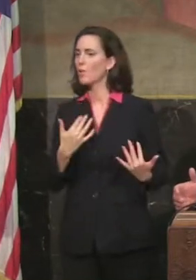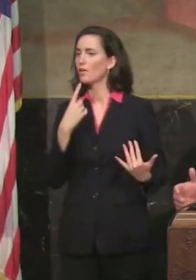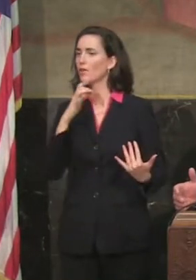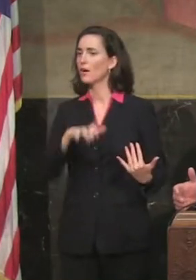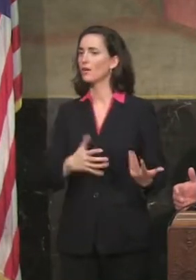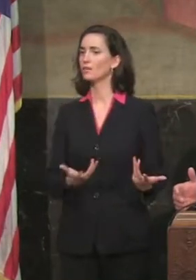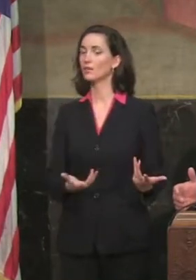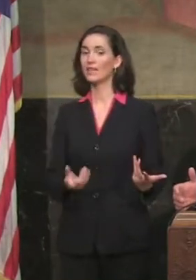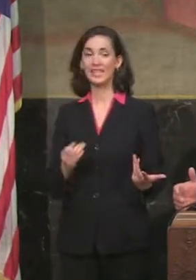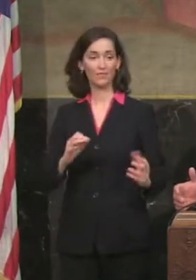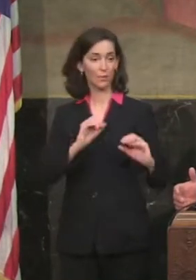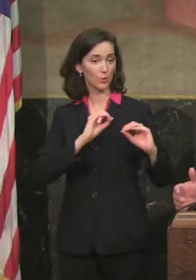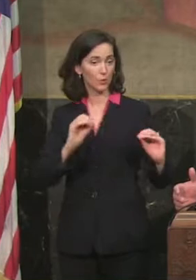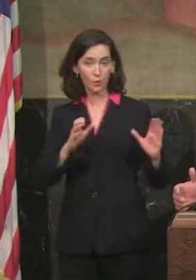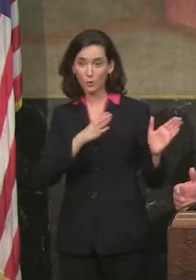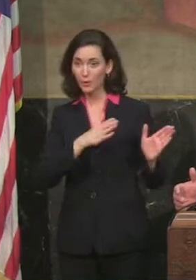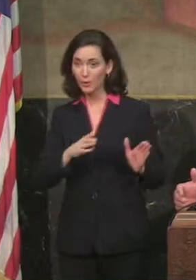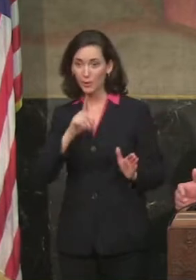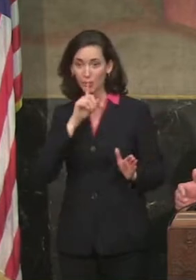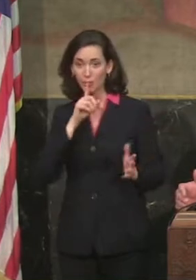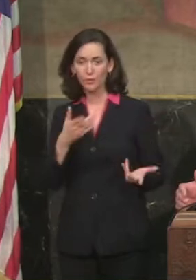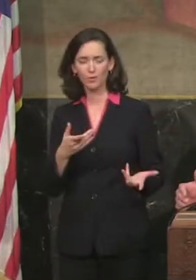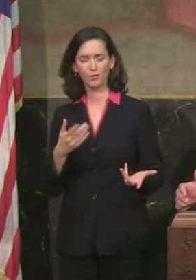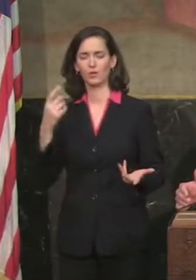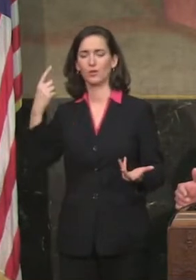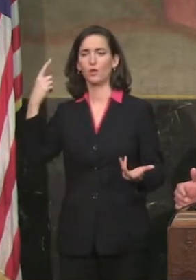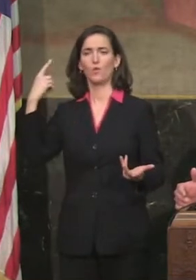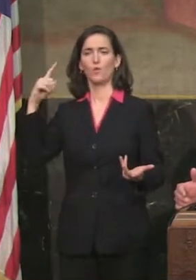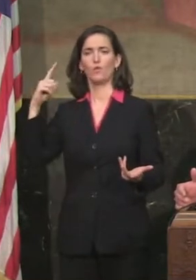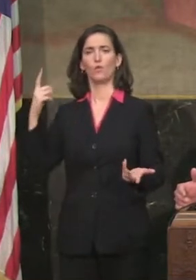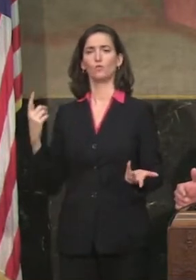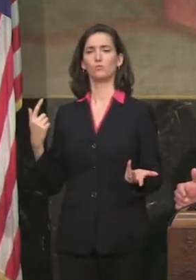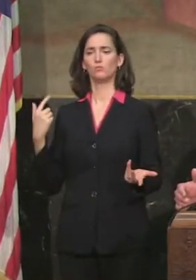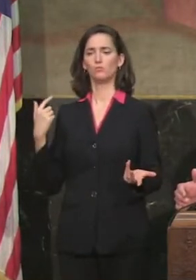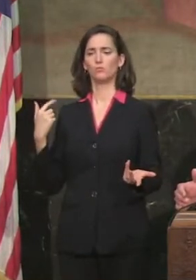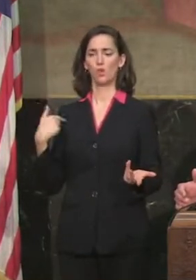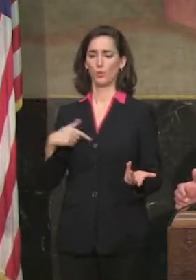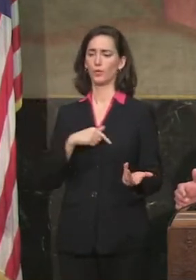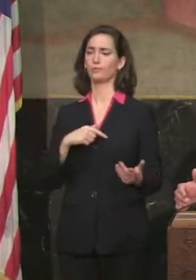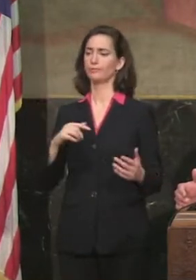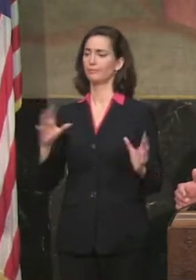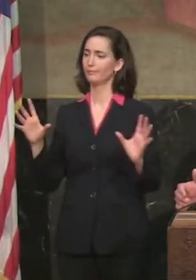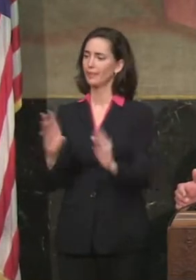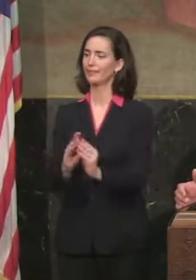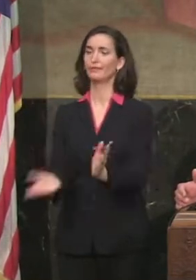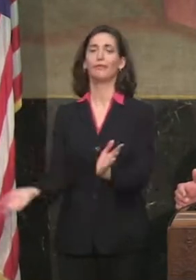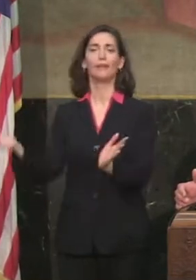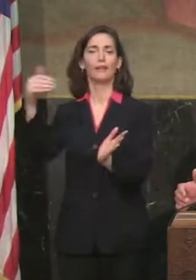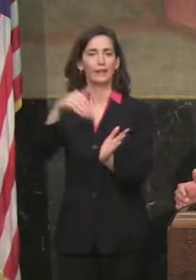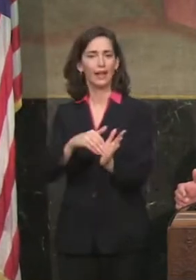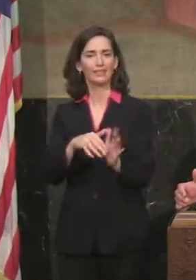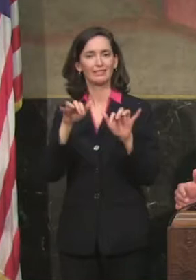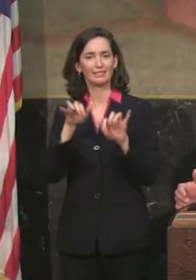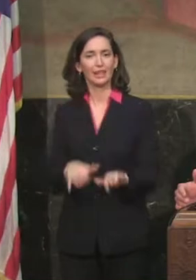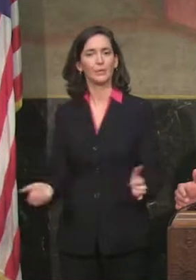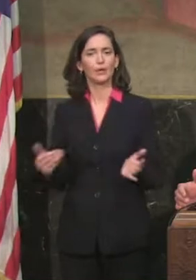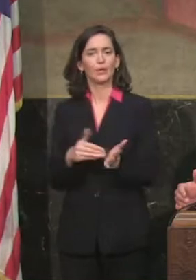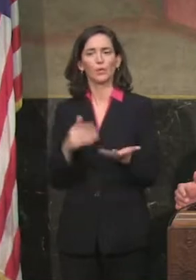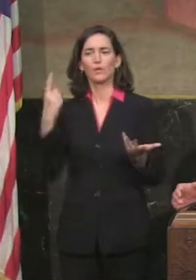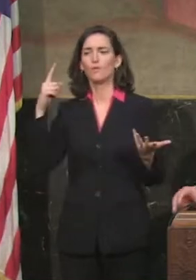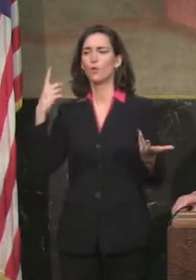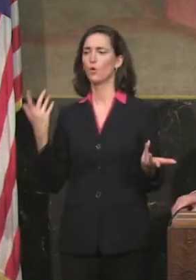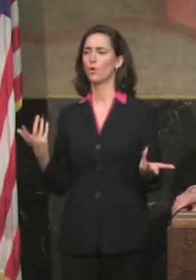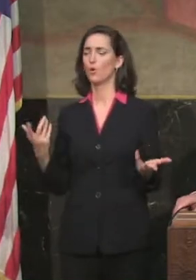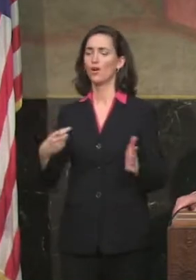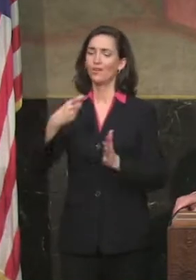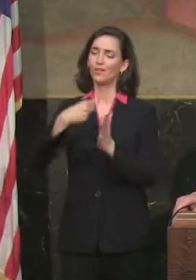If there is not, why would we come back and do what we just did at the